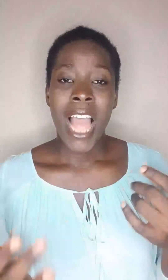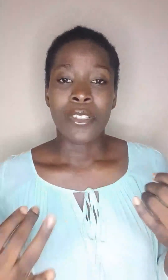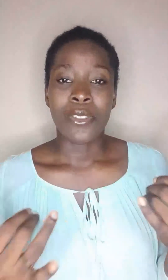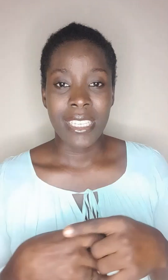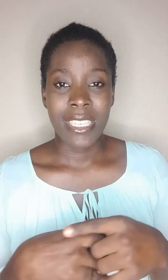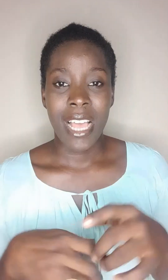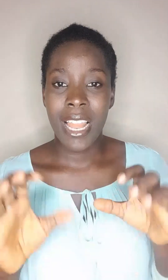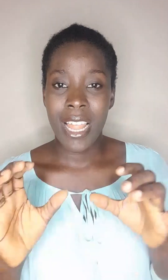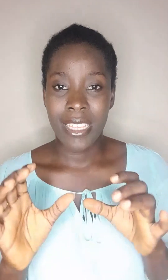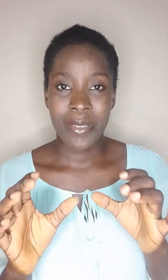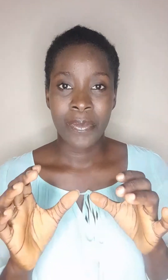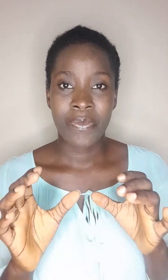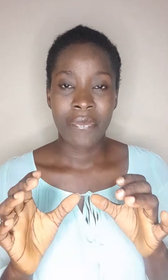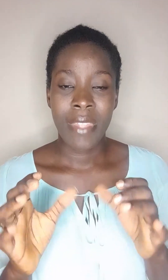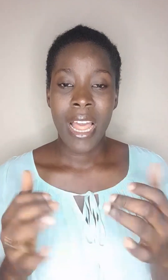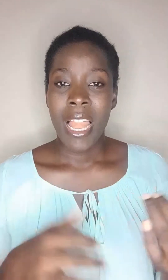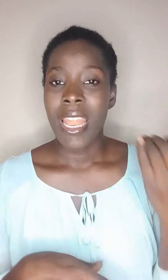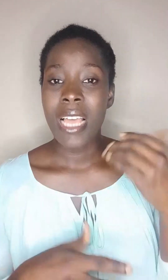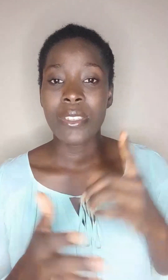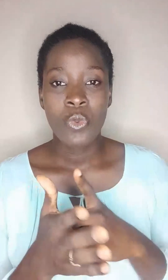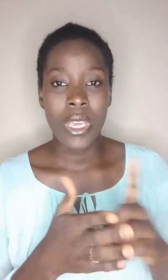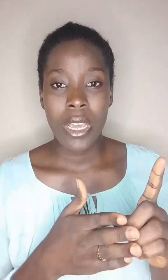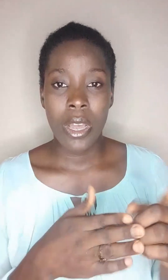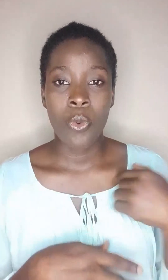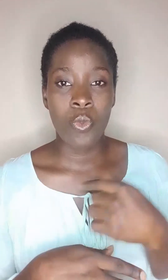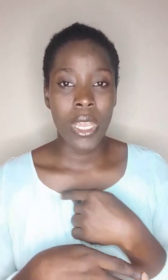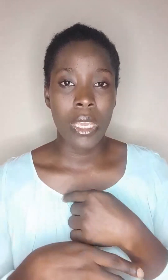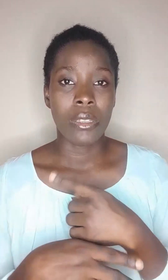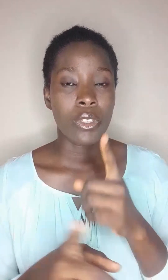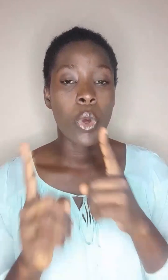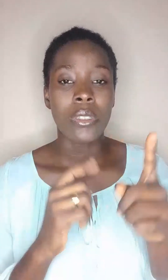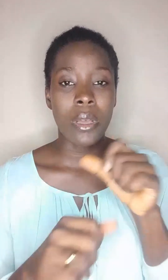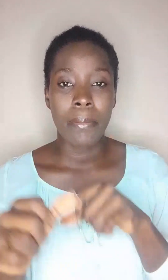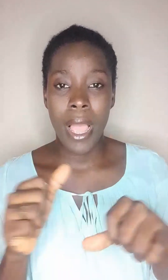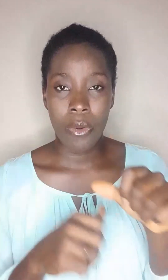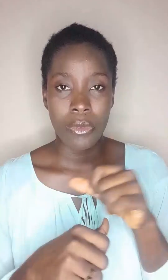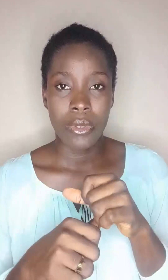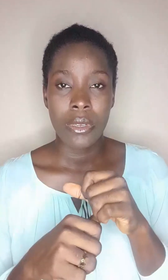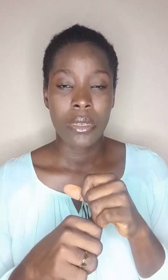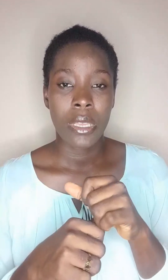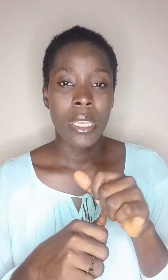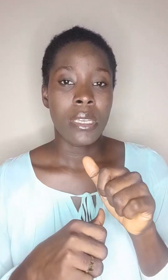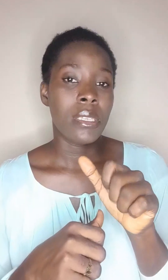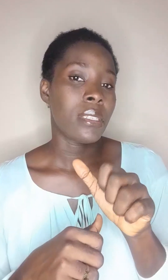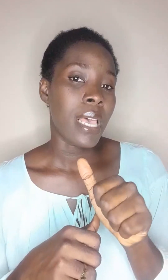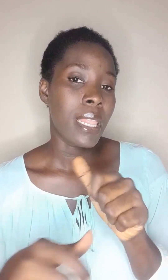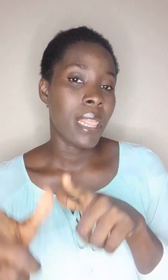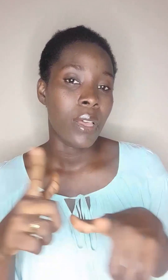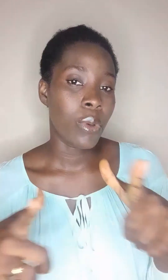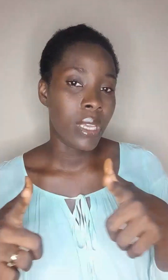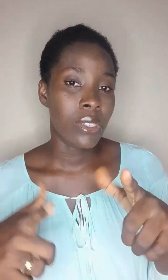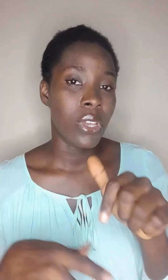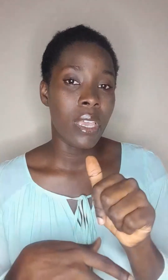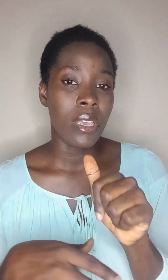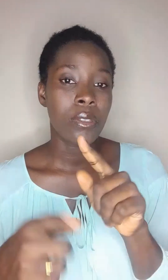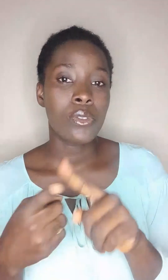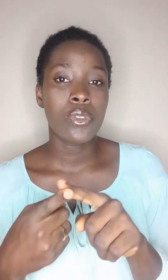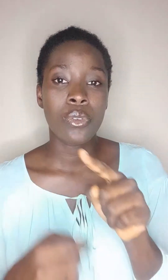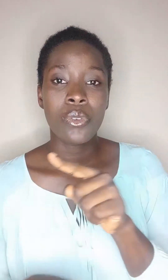to class. Last week we talked about sign language A to